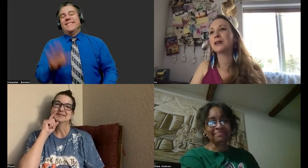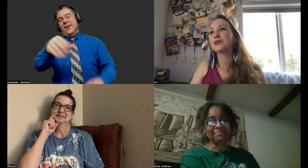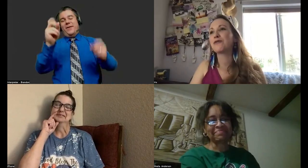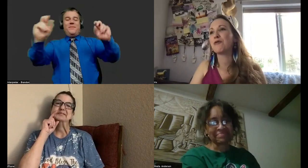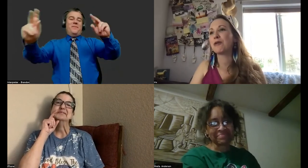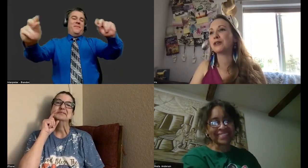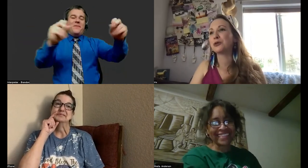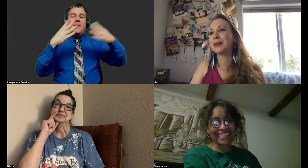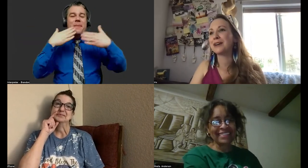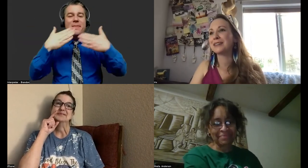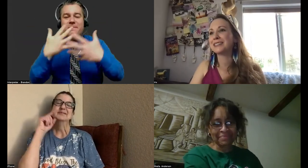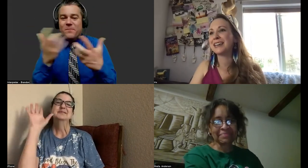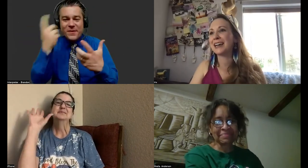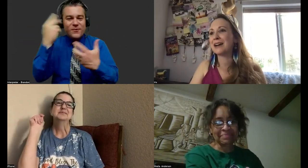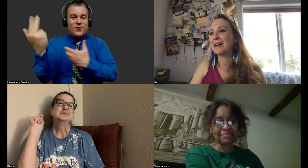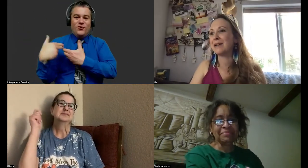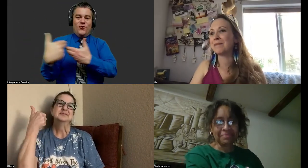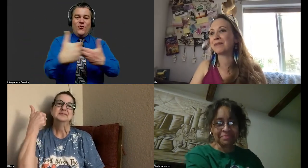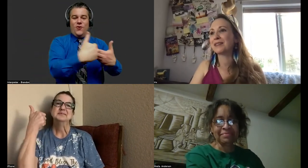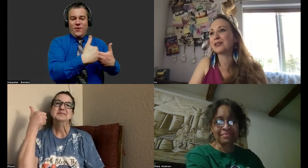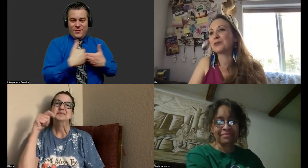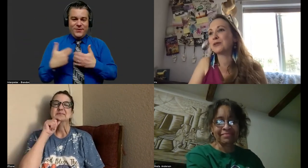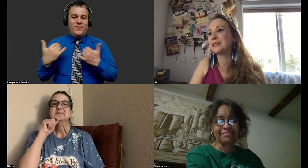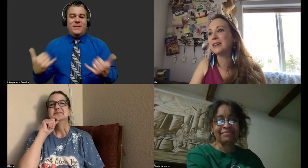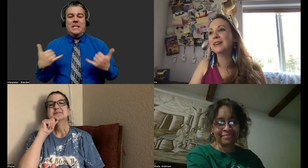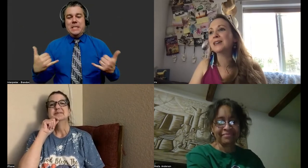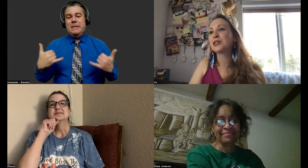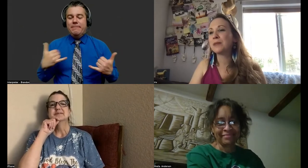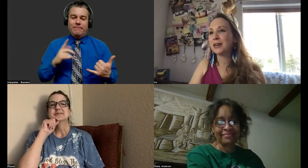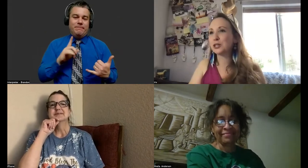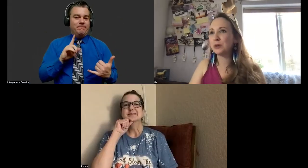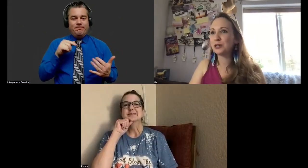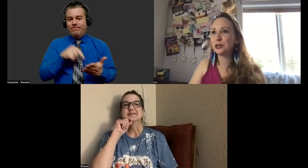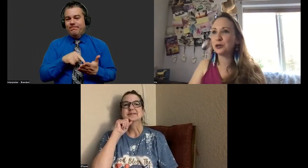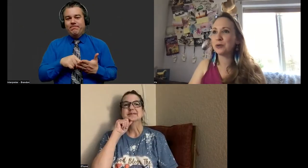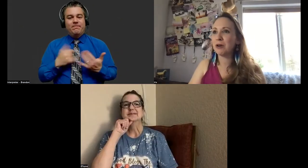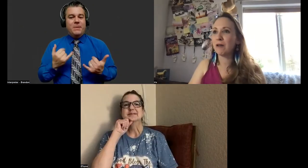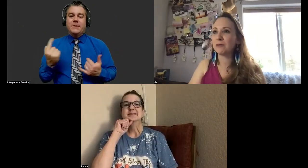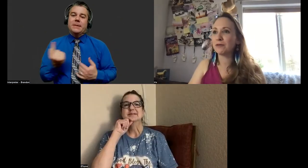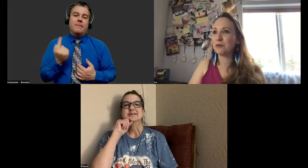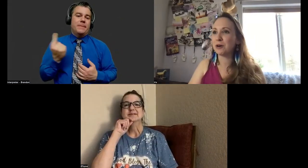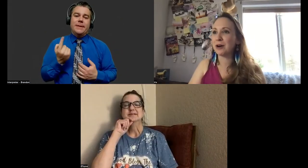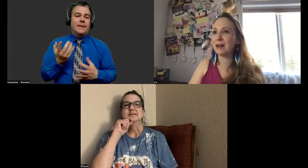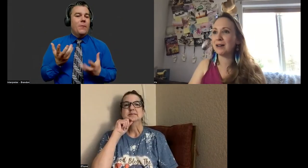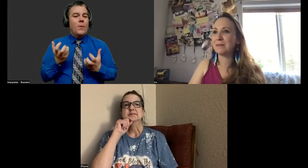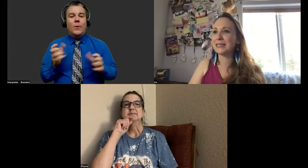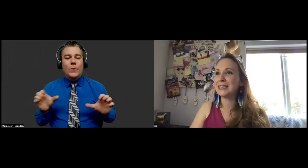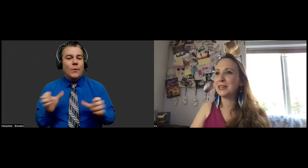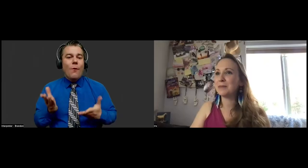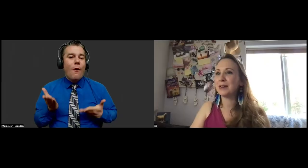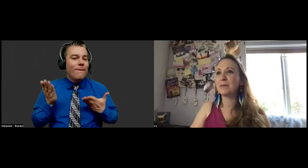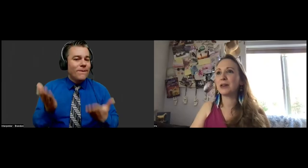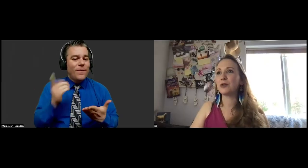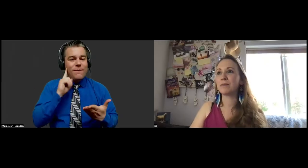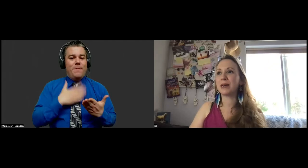so much for joining us today. This was something I just wanted to do and offer for my